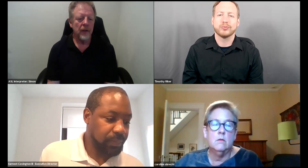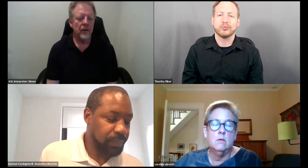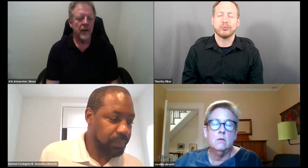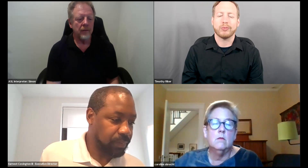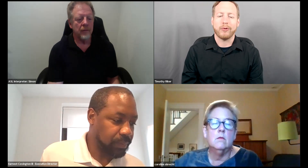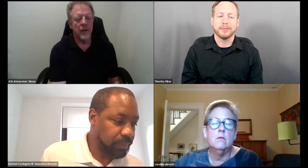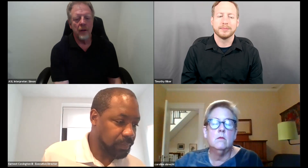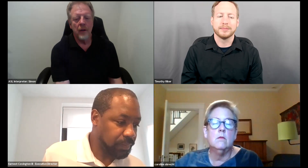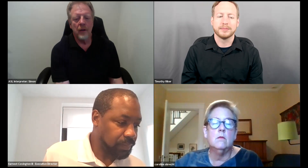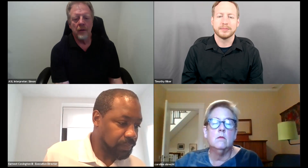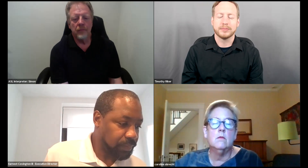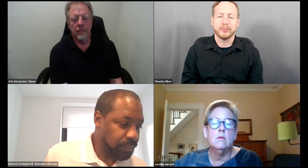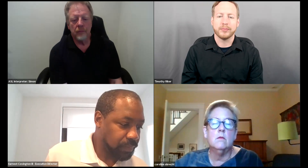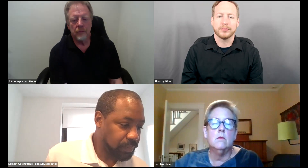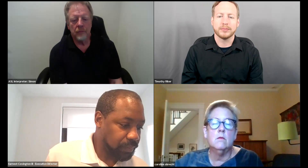Okay.